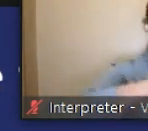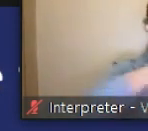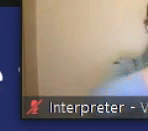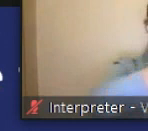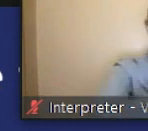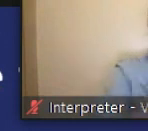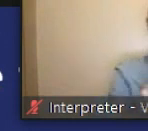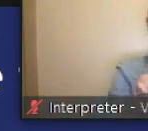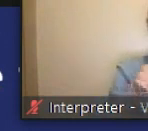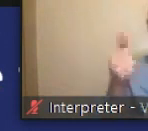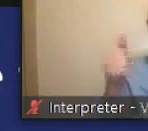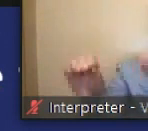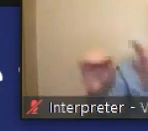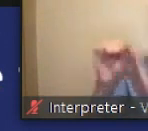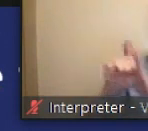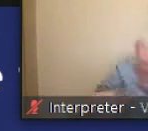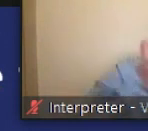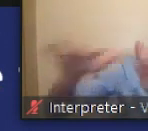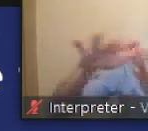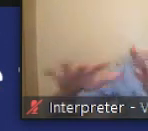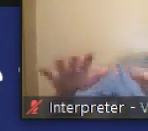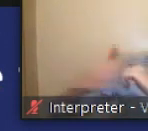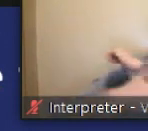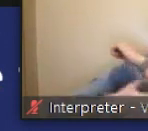If we move to the next slide,